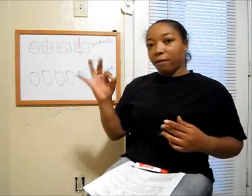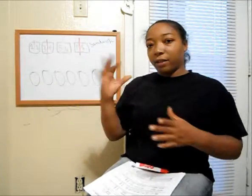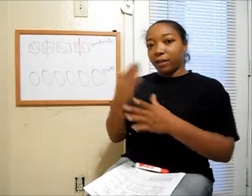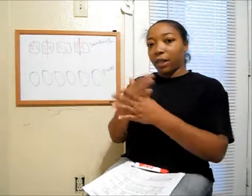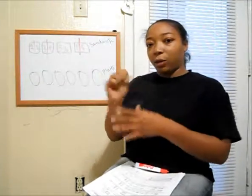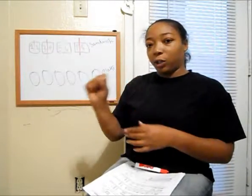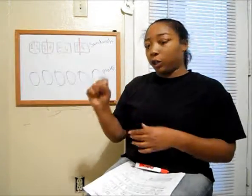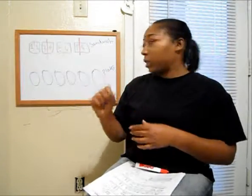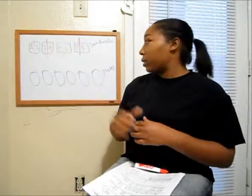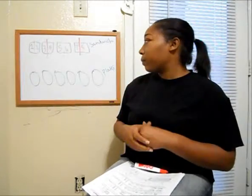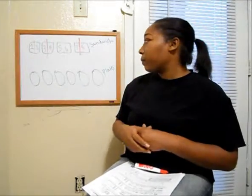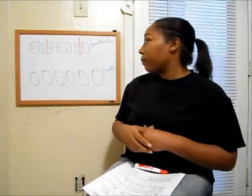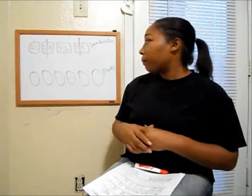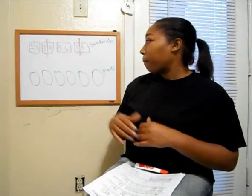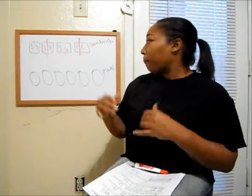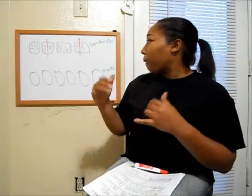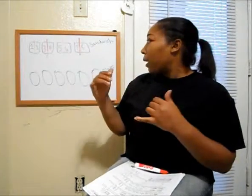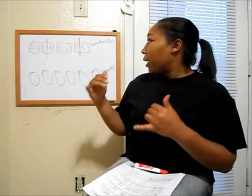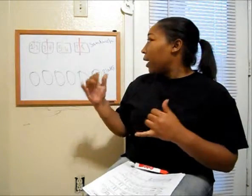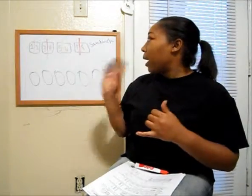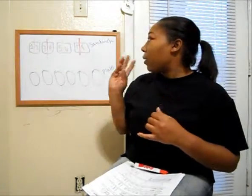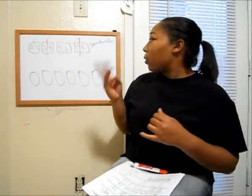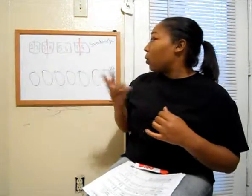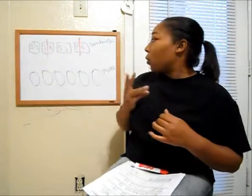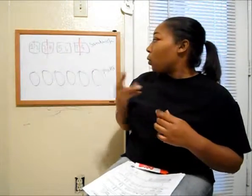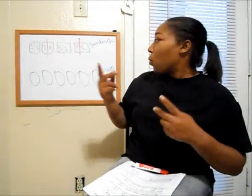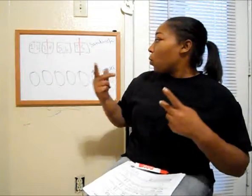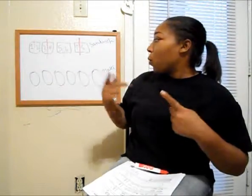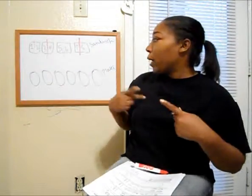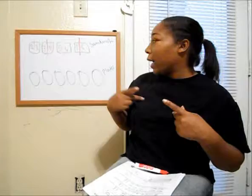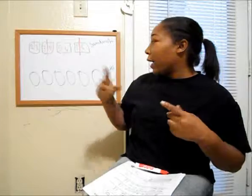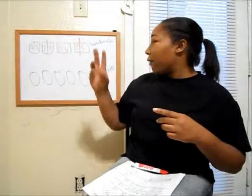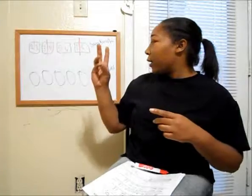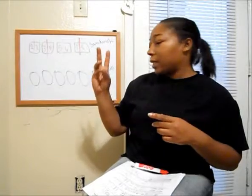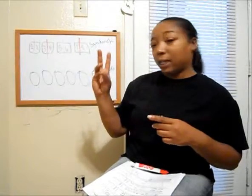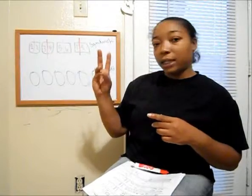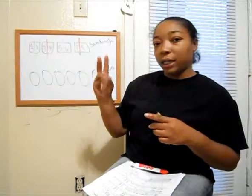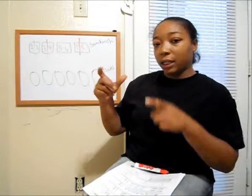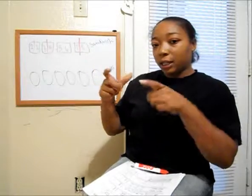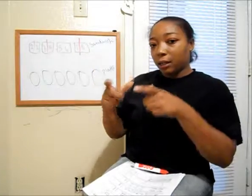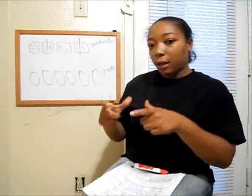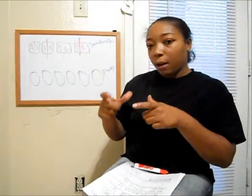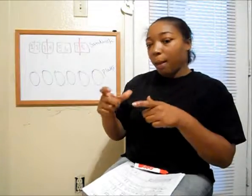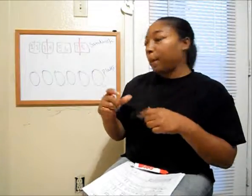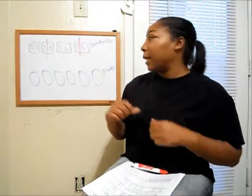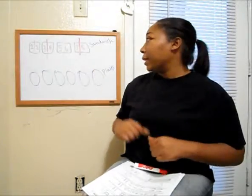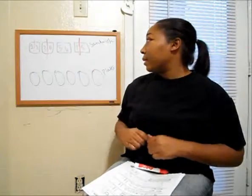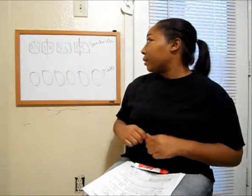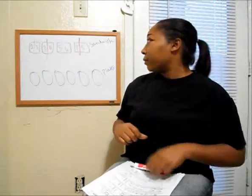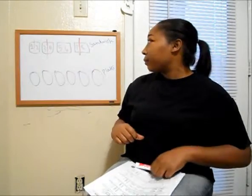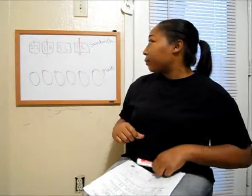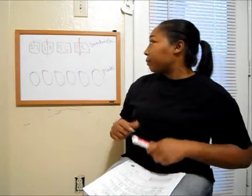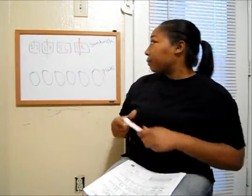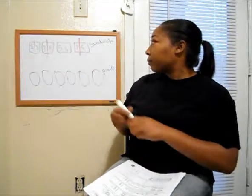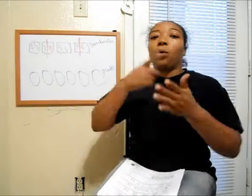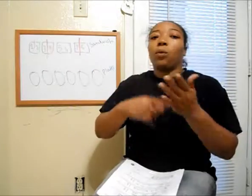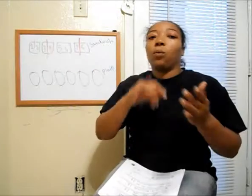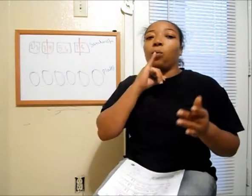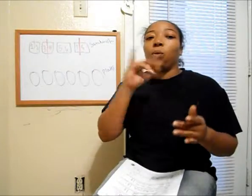of sandwiches. Now we have 6 plates. What is